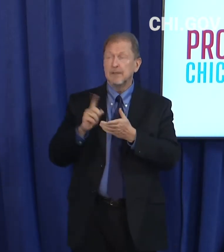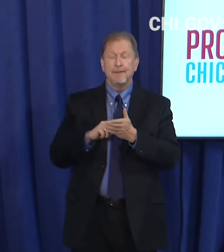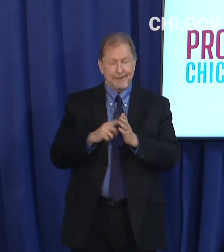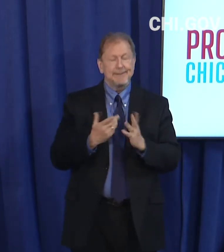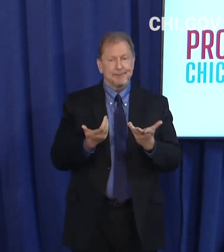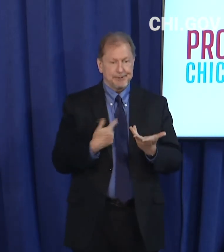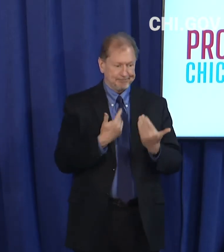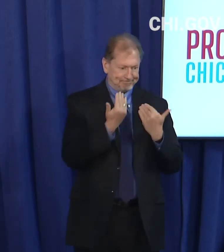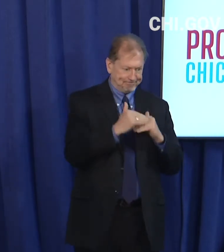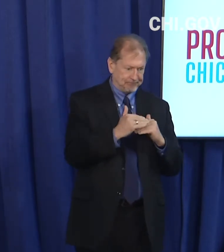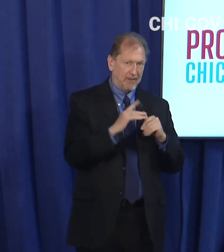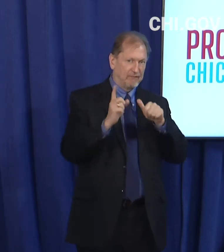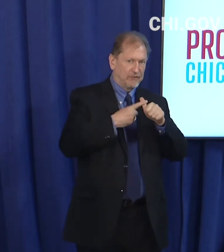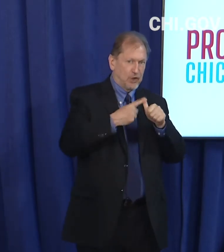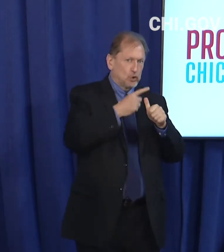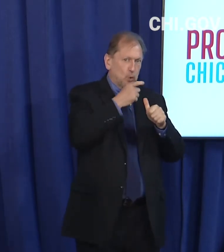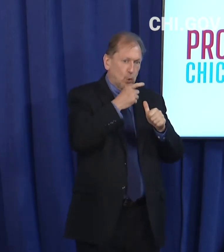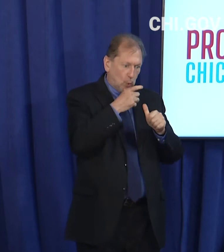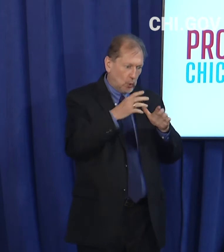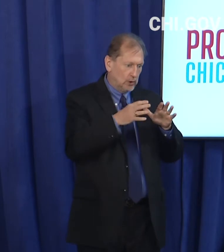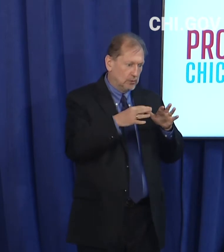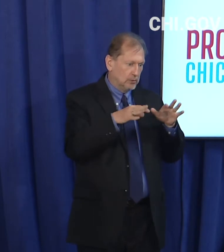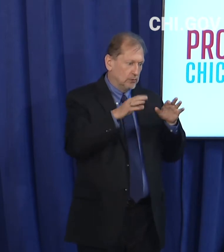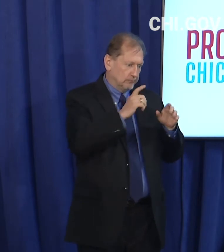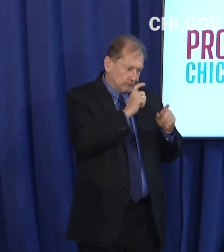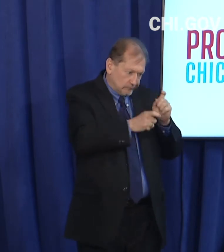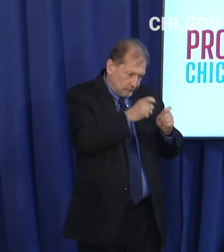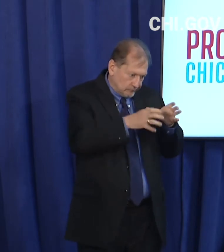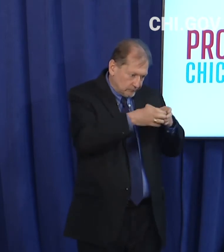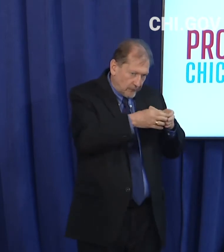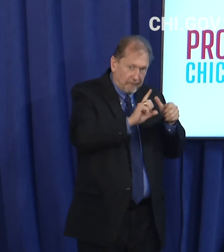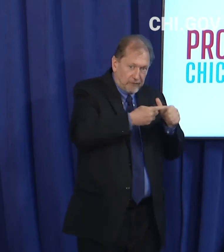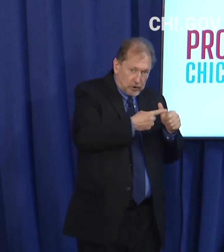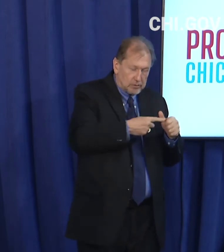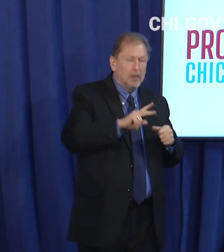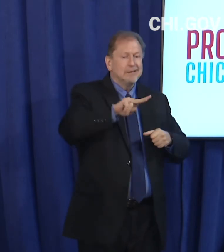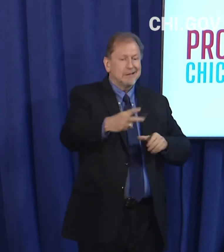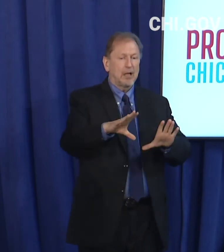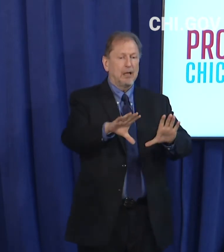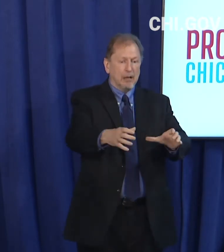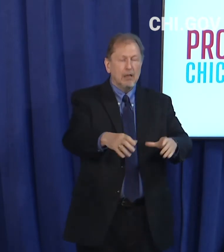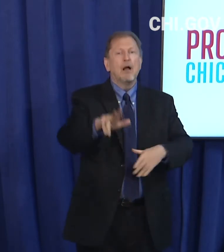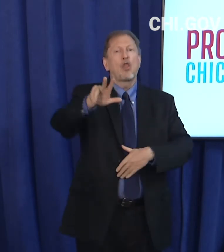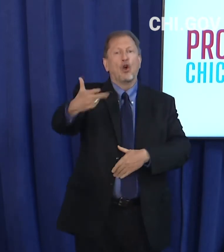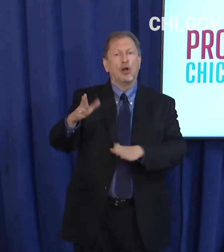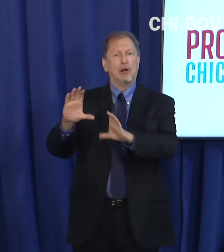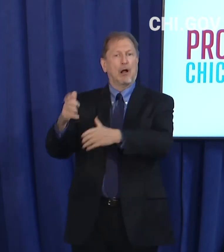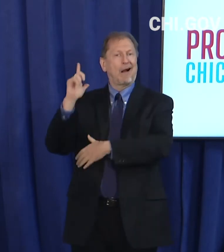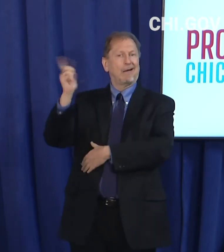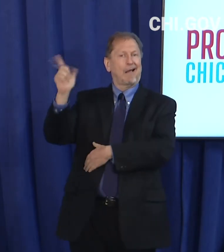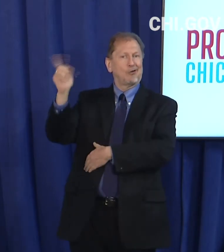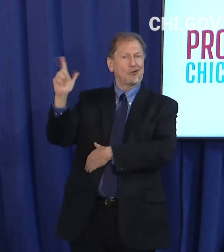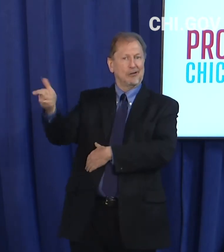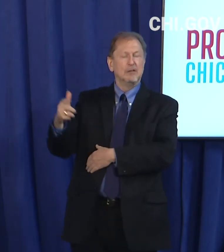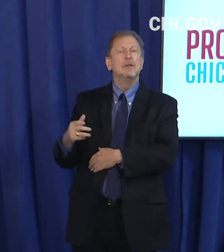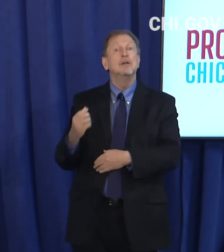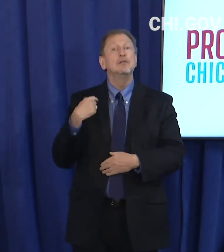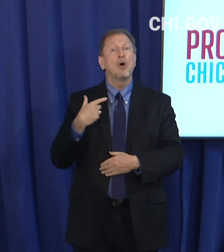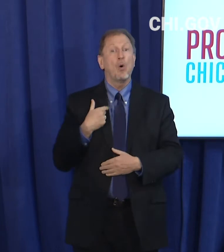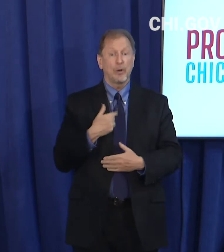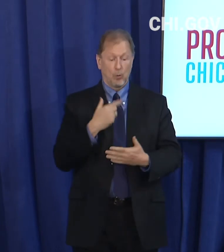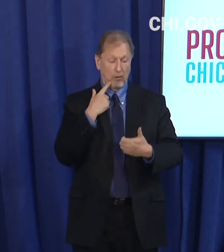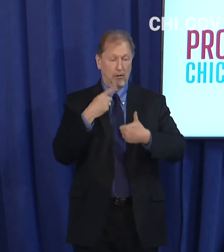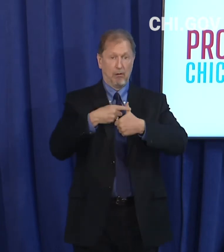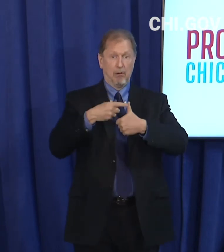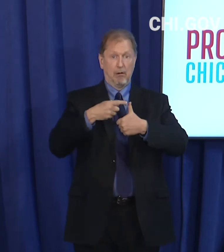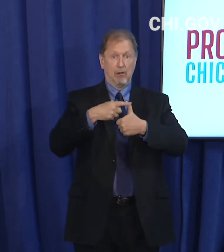that as well. Now, due to this limited supply, certain groups will be prioritized to receive the first